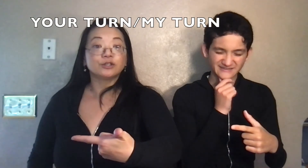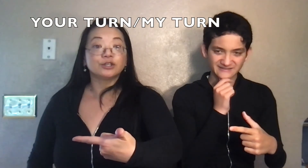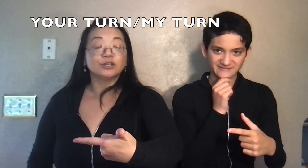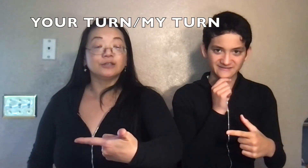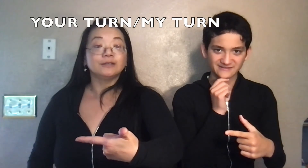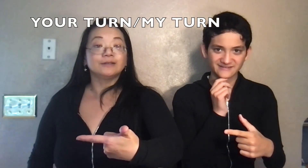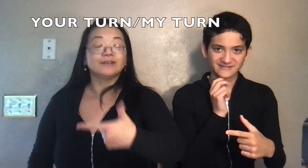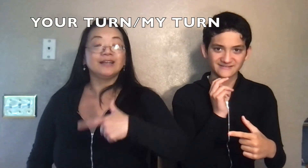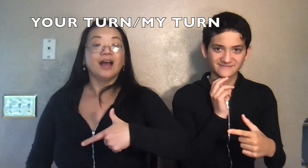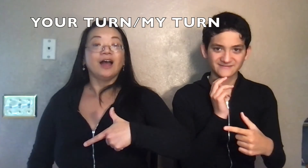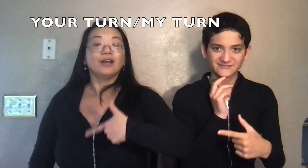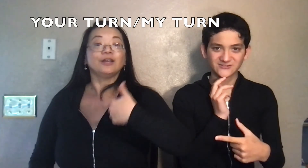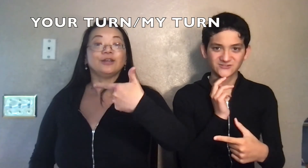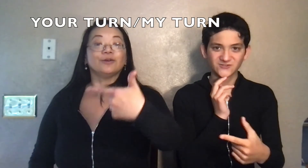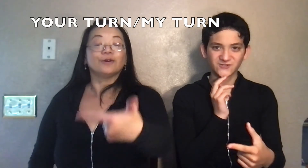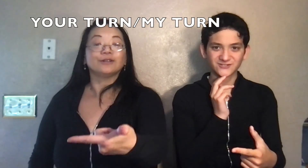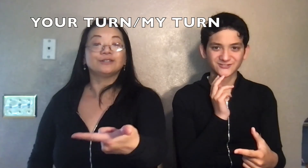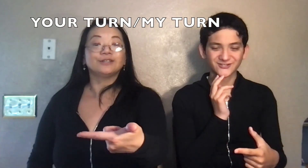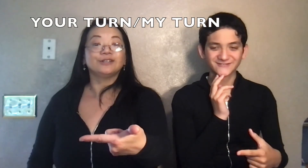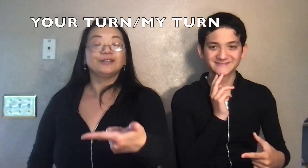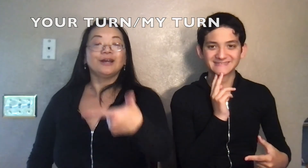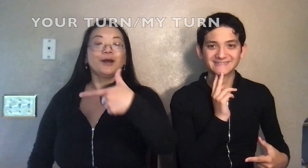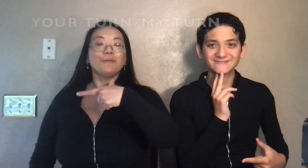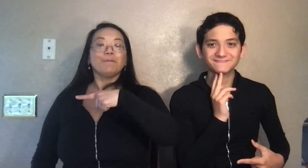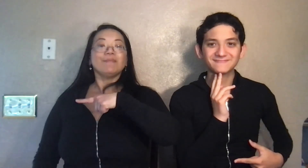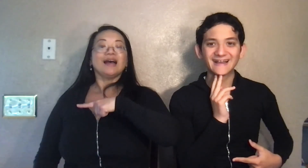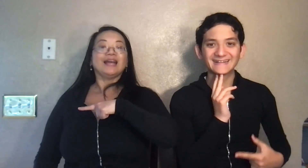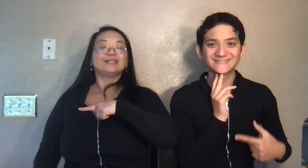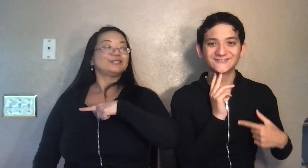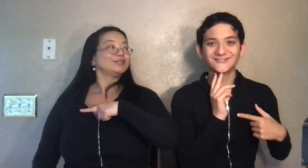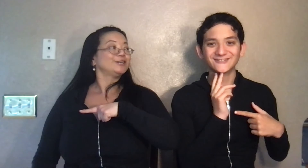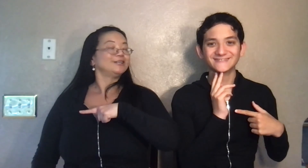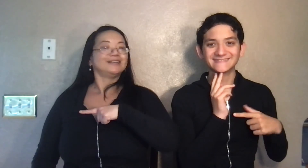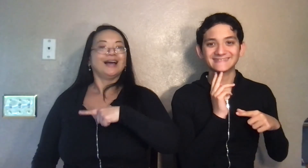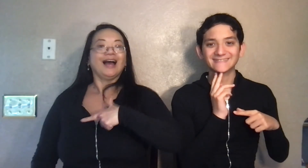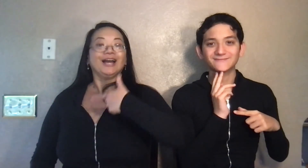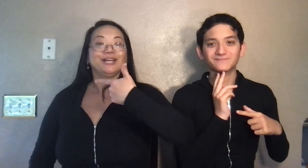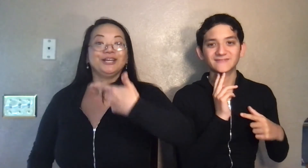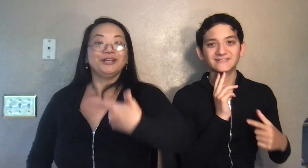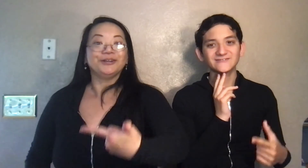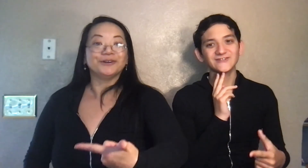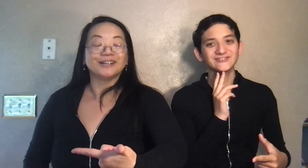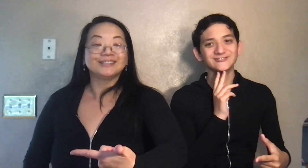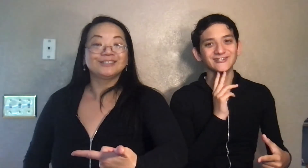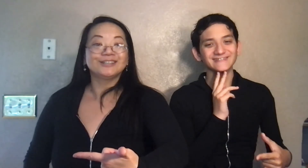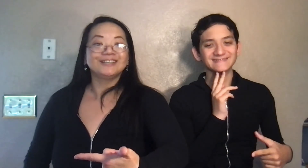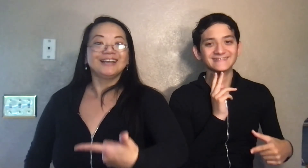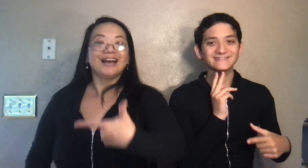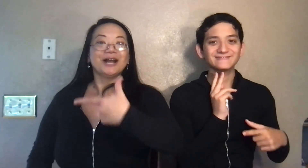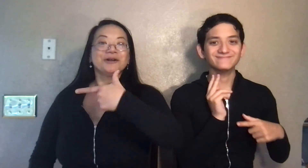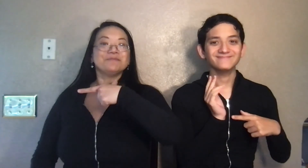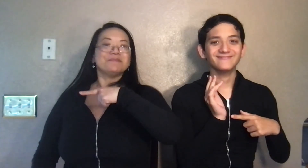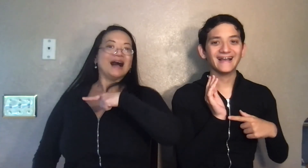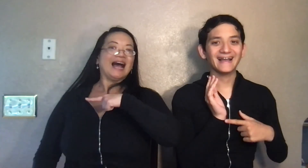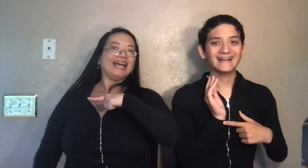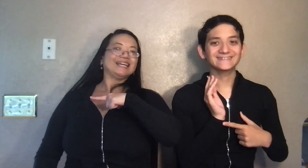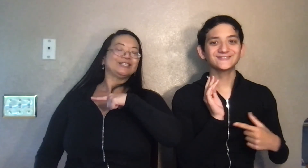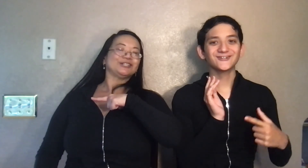turn. Ready? Your turn. My turn. Your turn. My